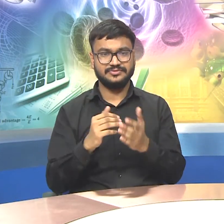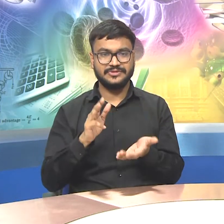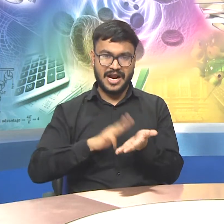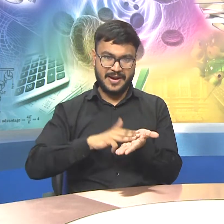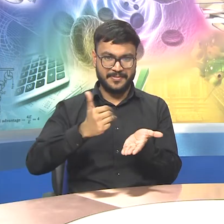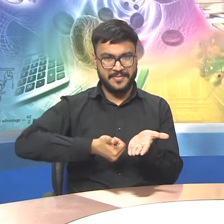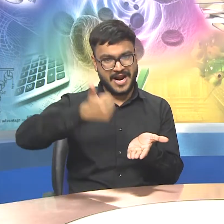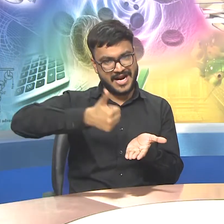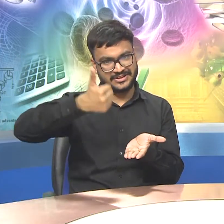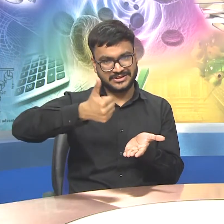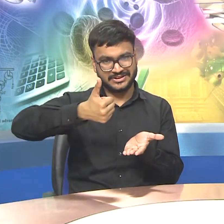And fourth,